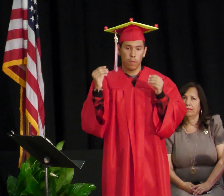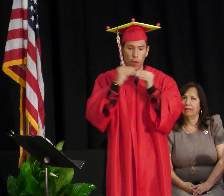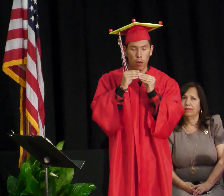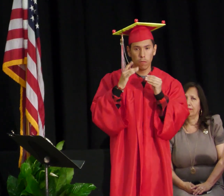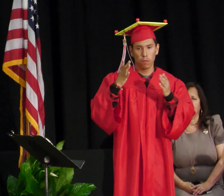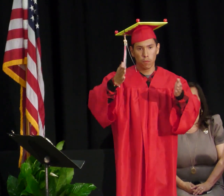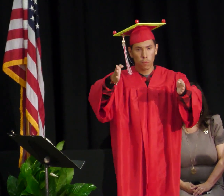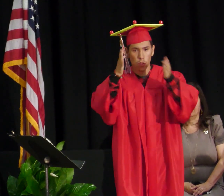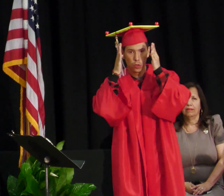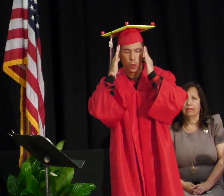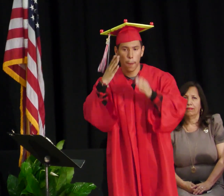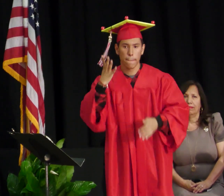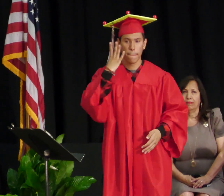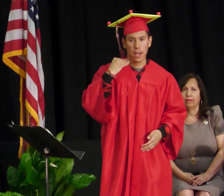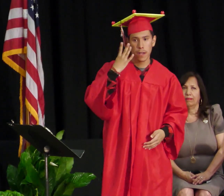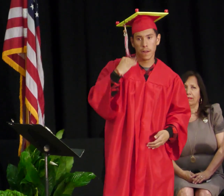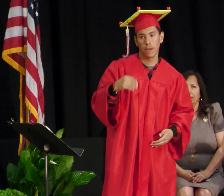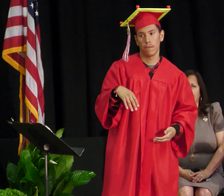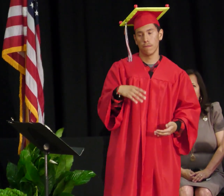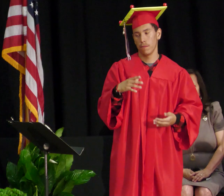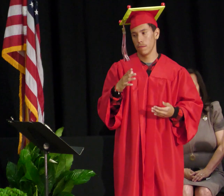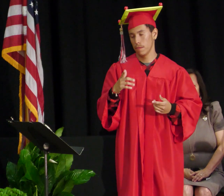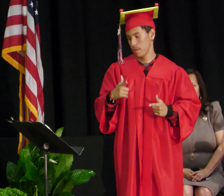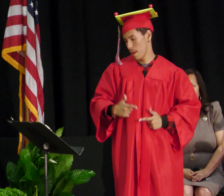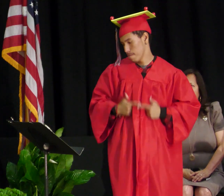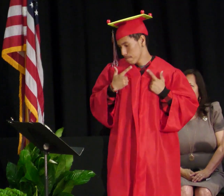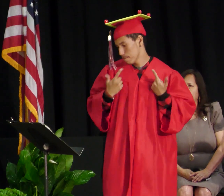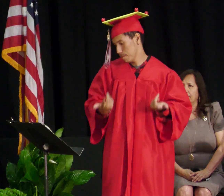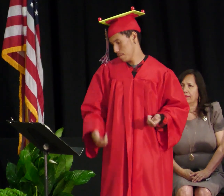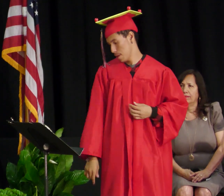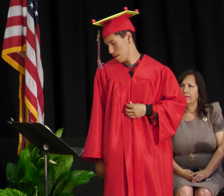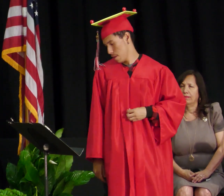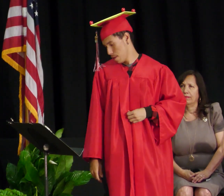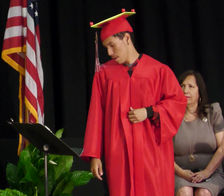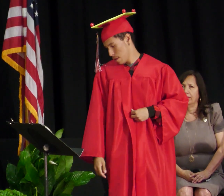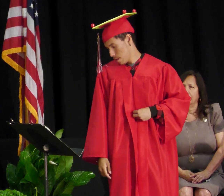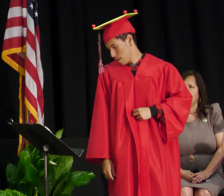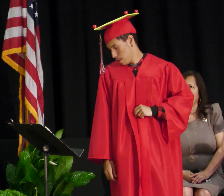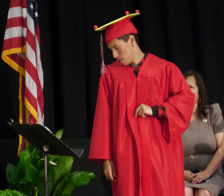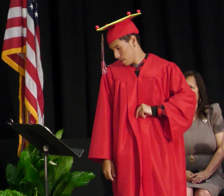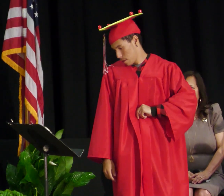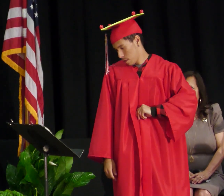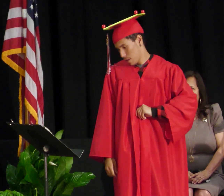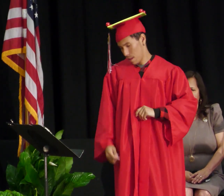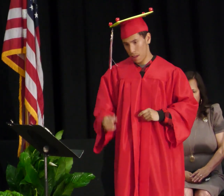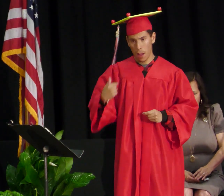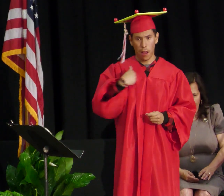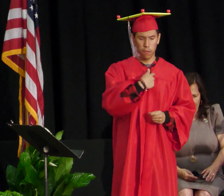to choose what we pay attention to,